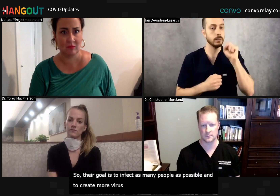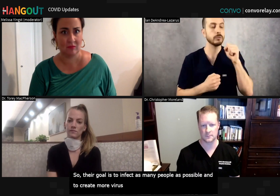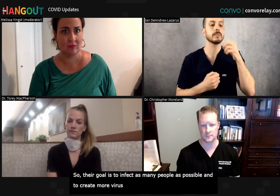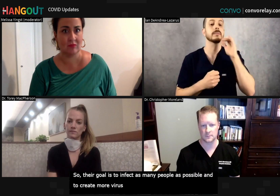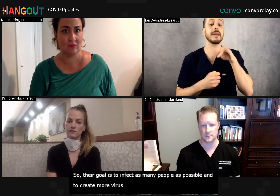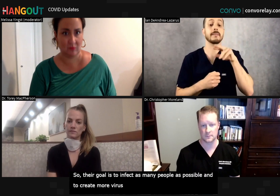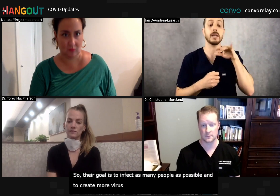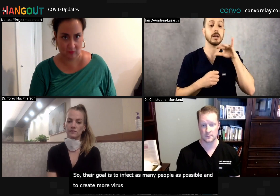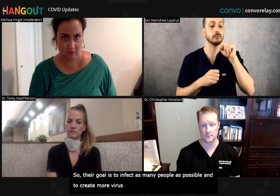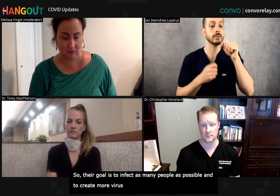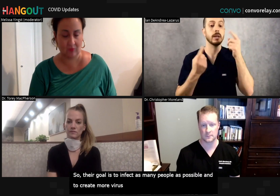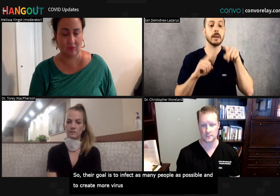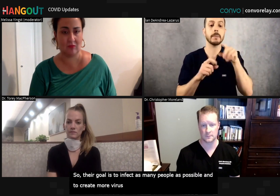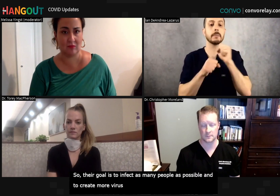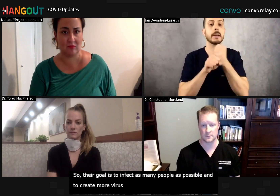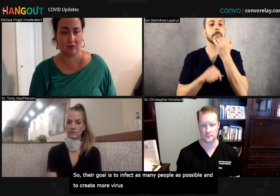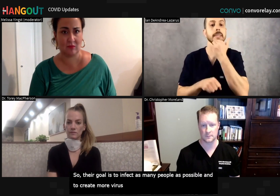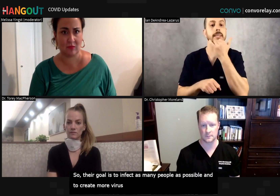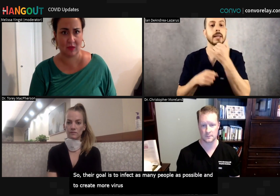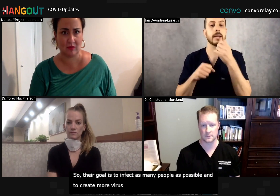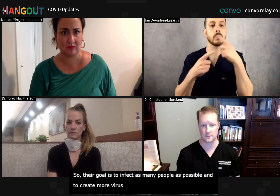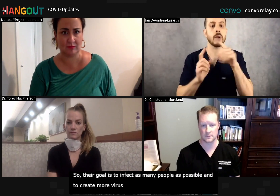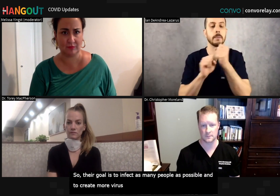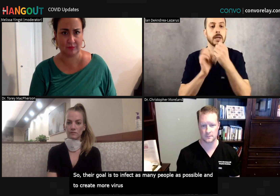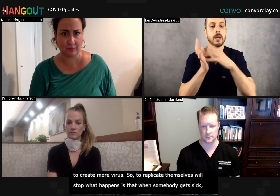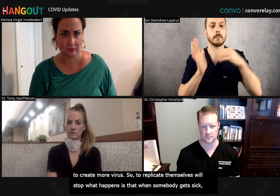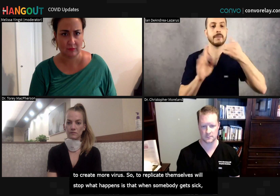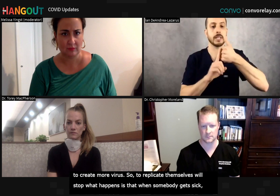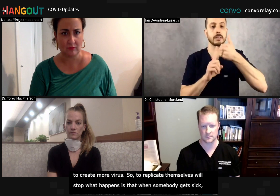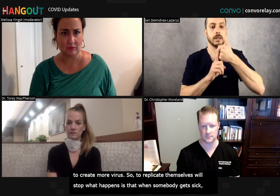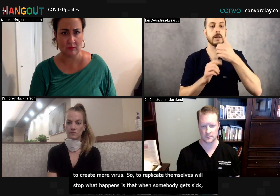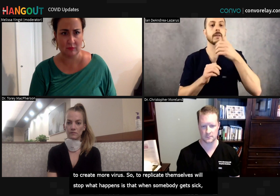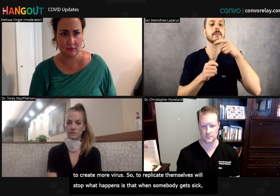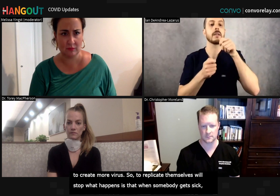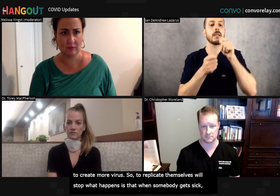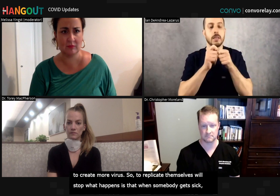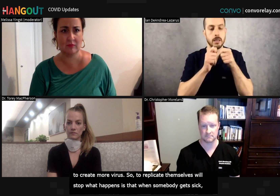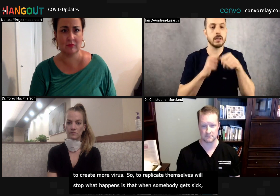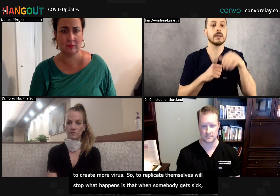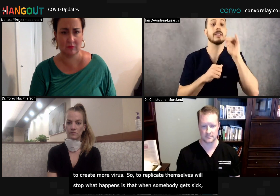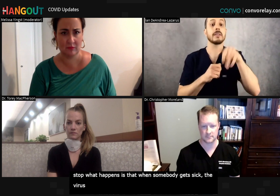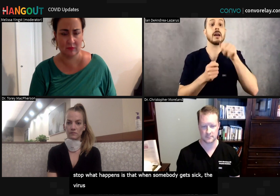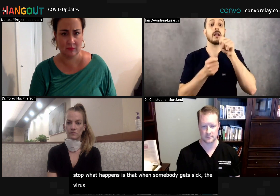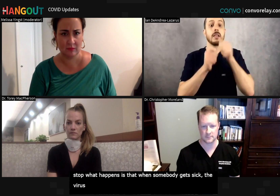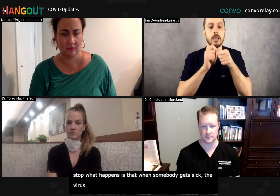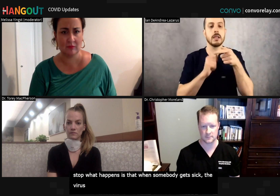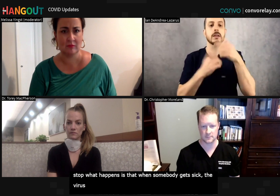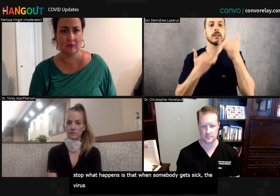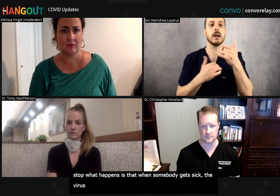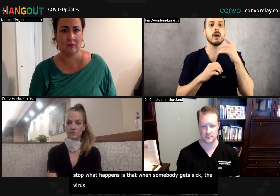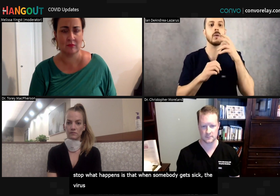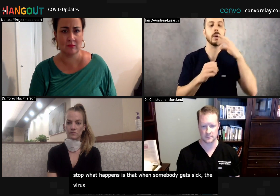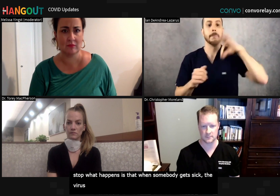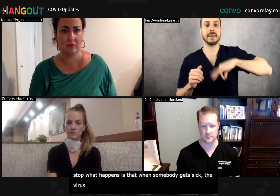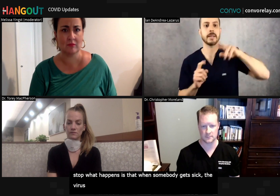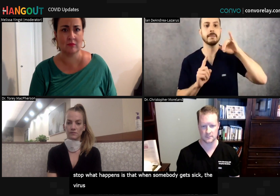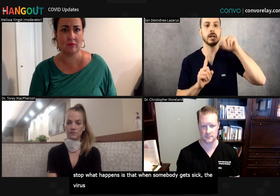sick with the virus by mistake makes a copy of itself, and then that copy